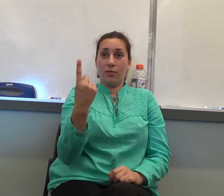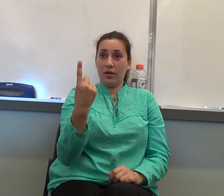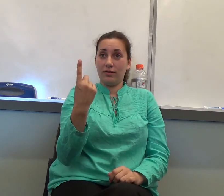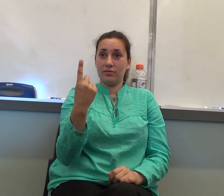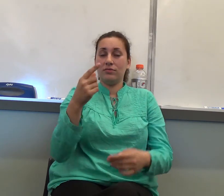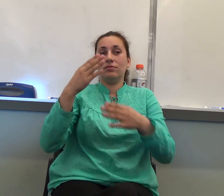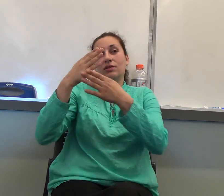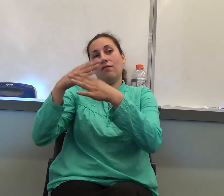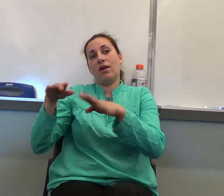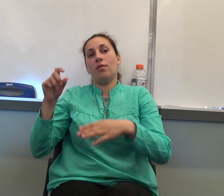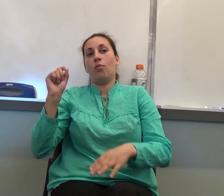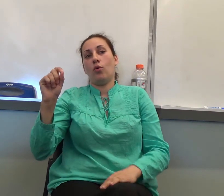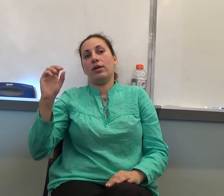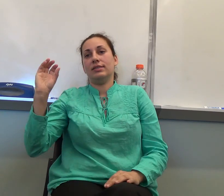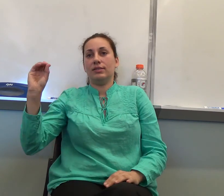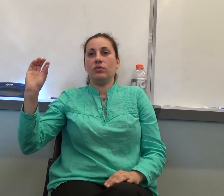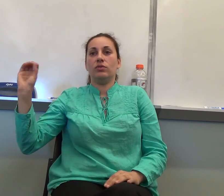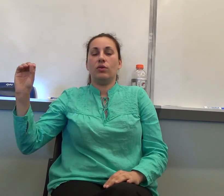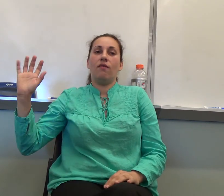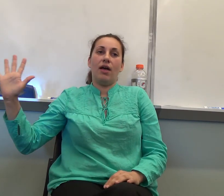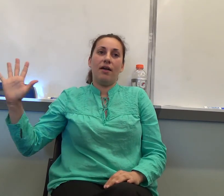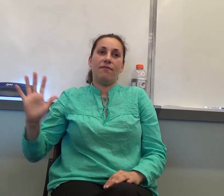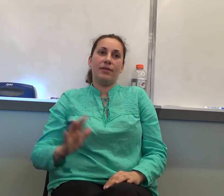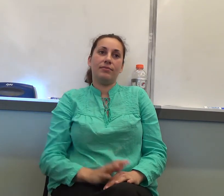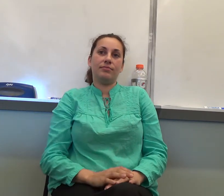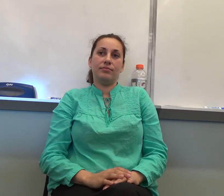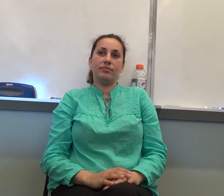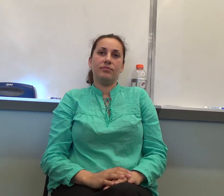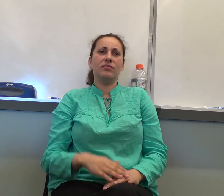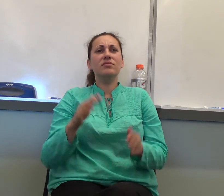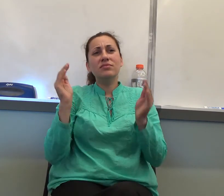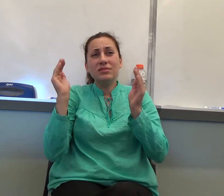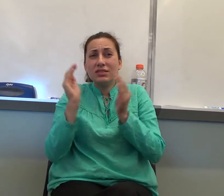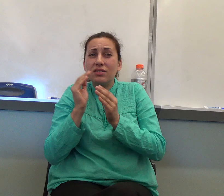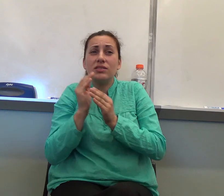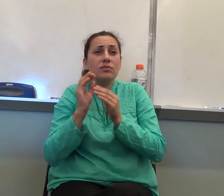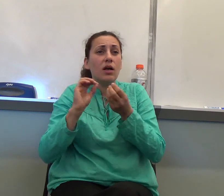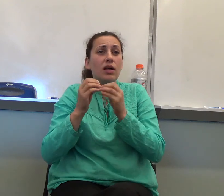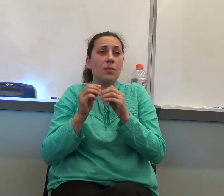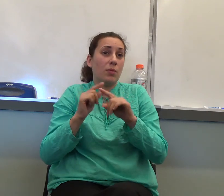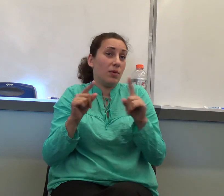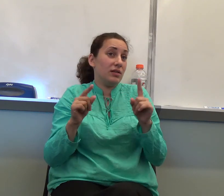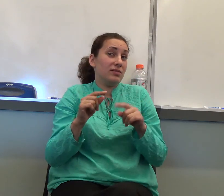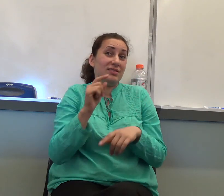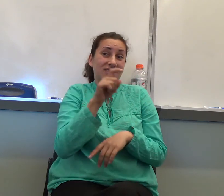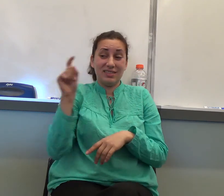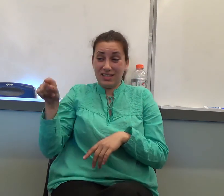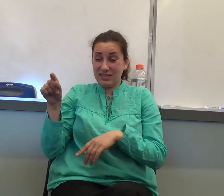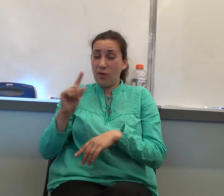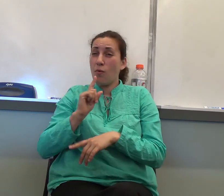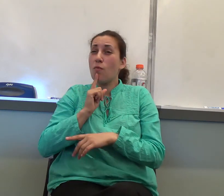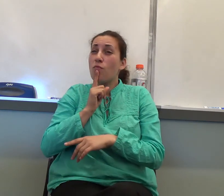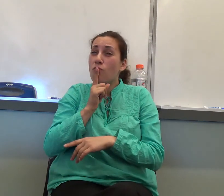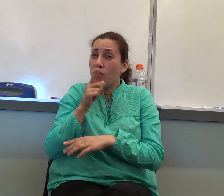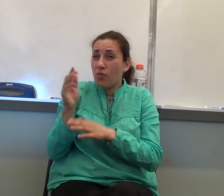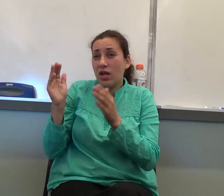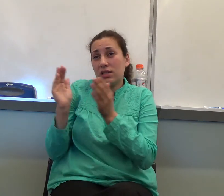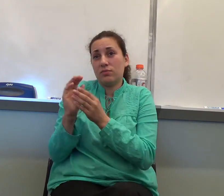by 0.005. And that's a rather small number, but this is an extremely small number. Okay, this is 5